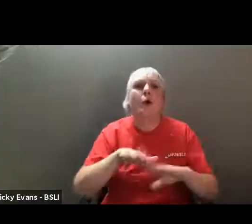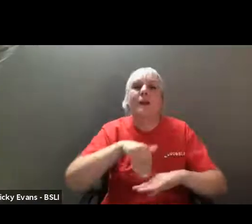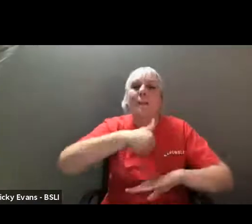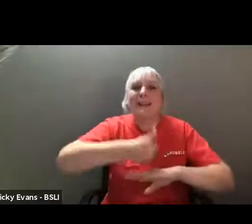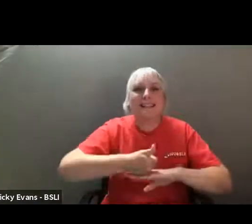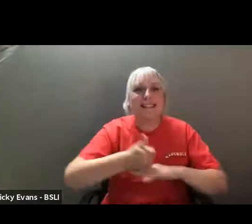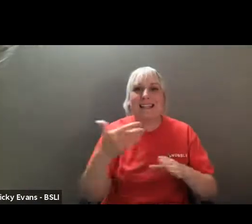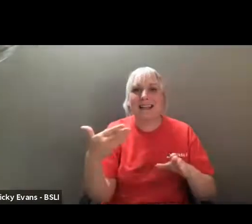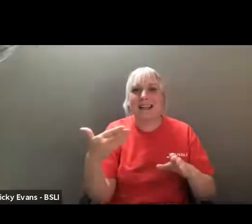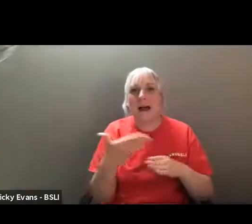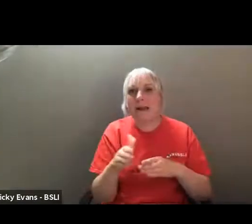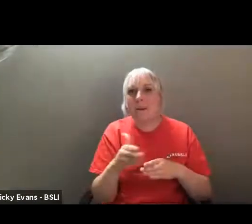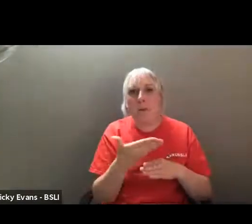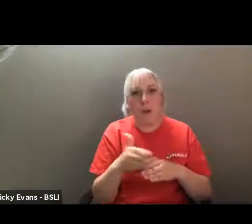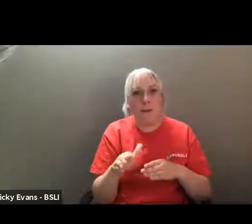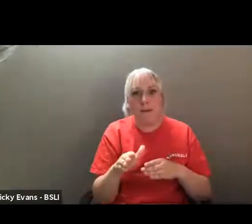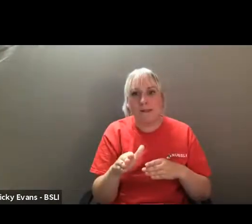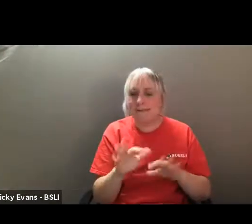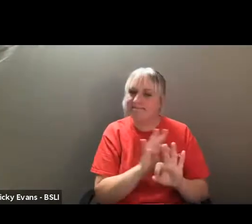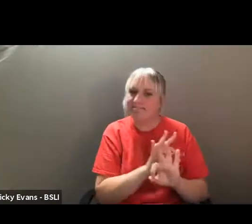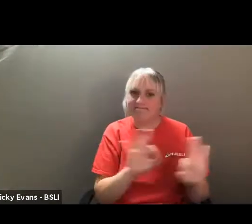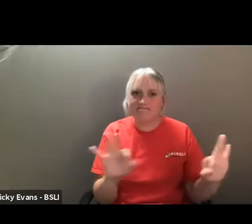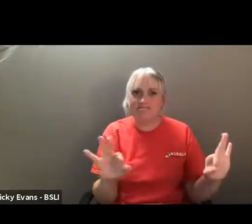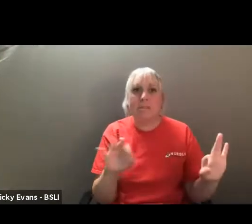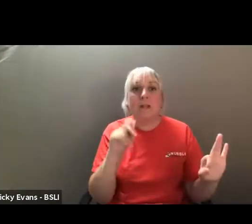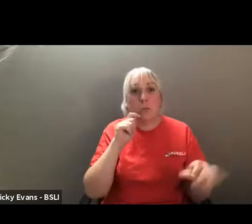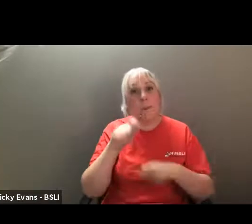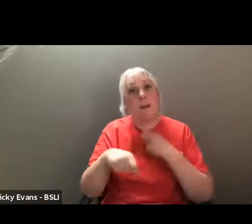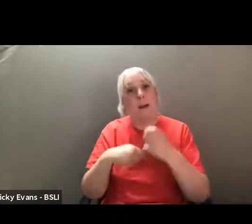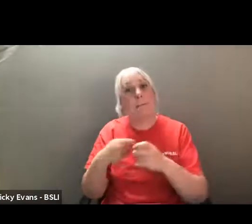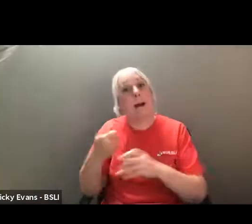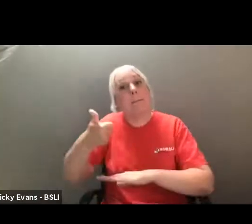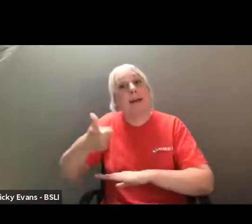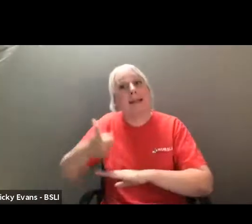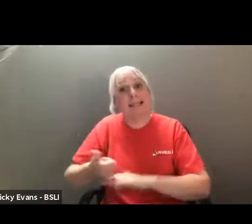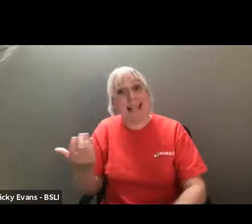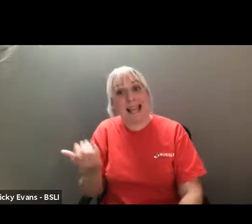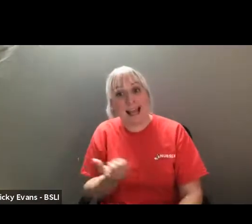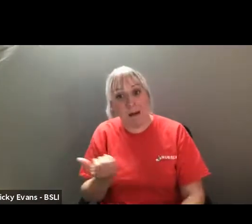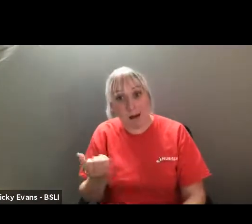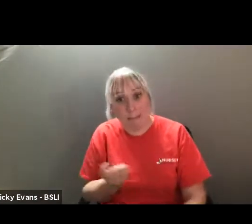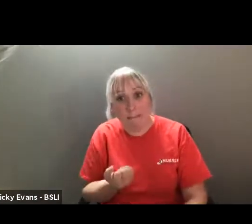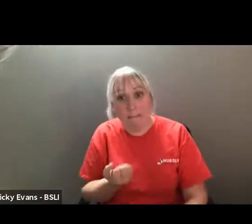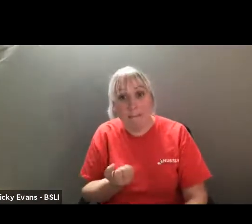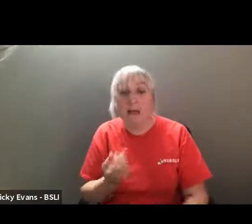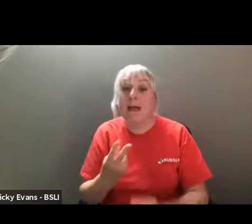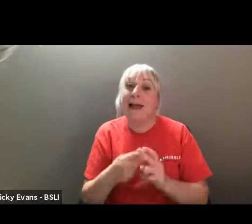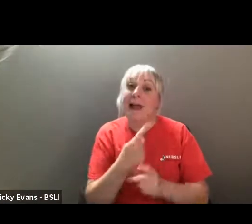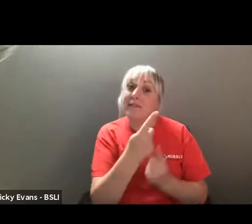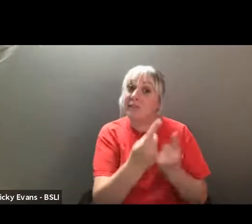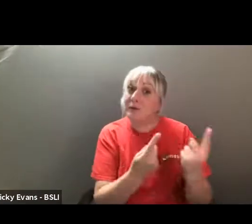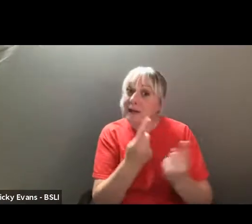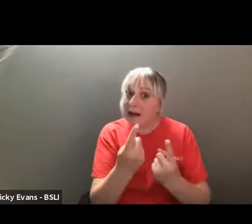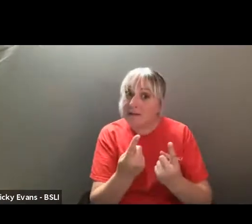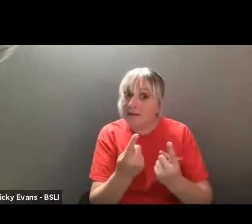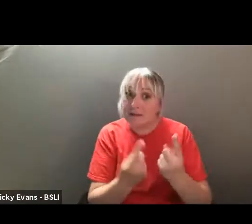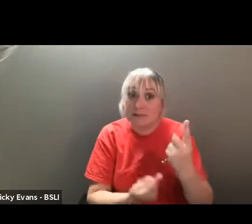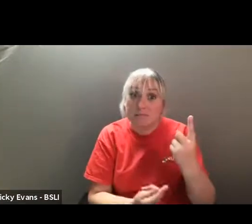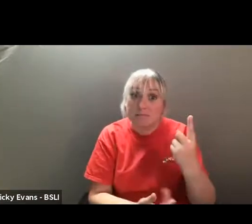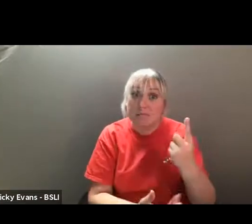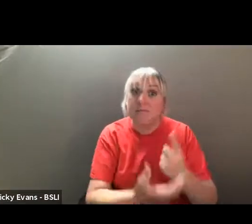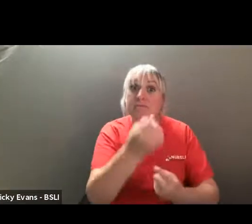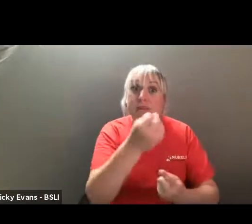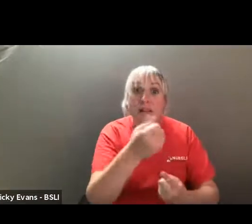now going to be a basic income. The practical upshot being, if you take up work, you will not lose it.